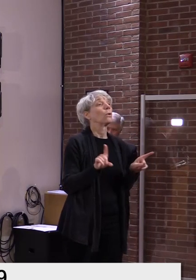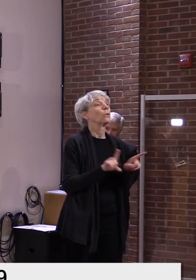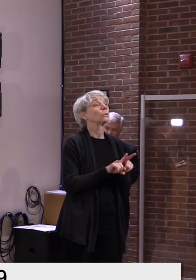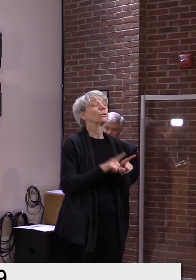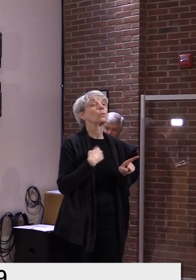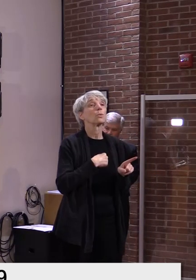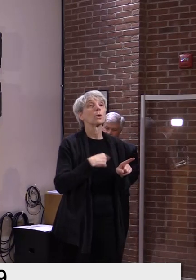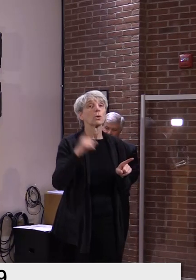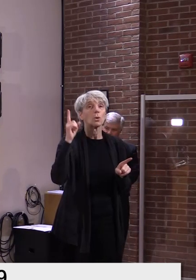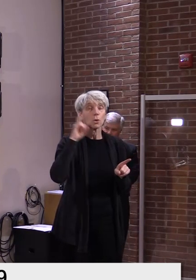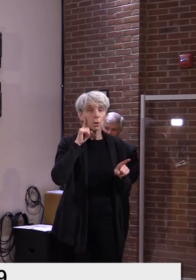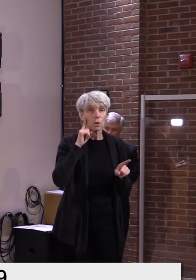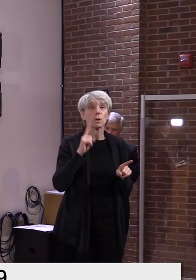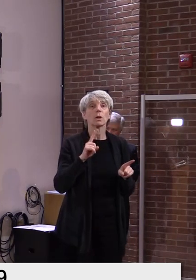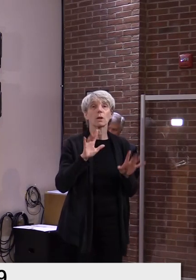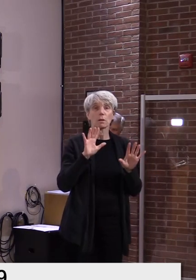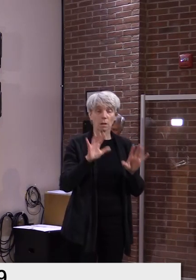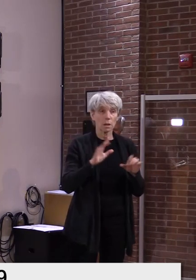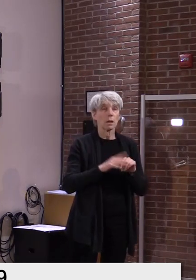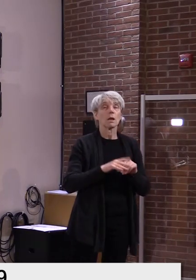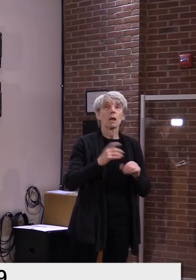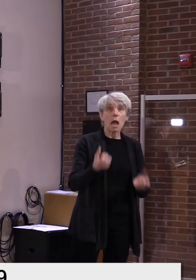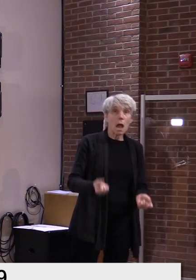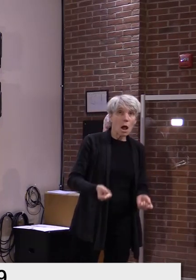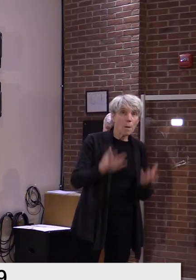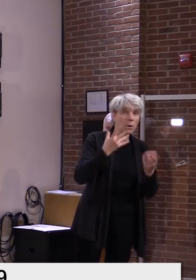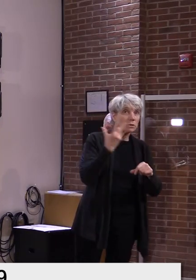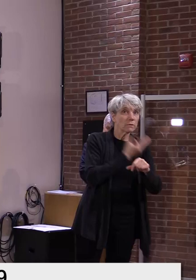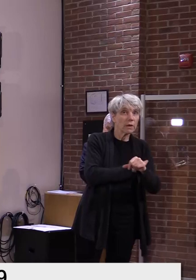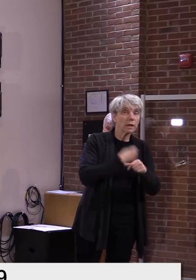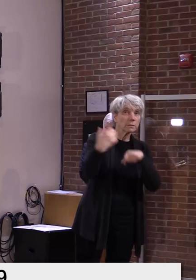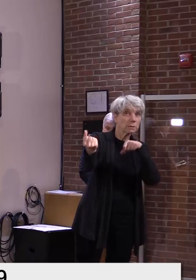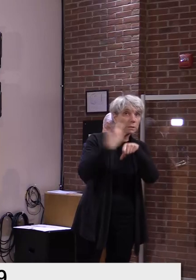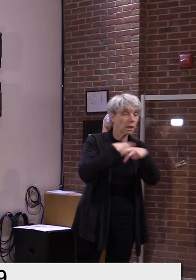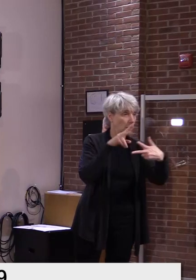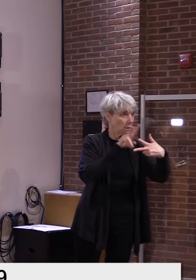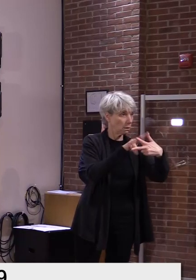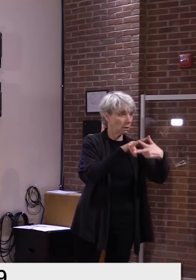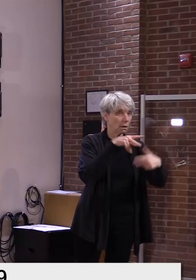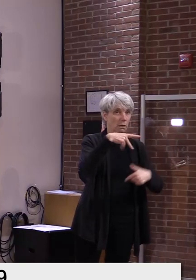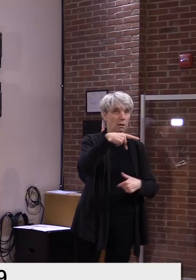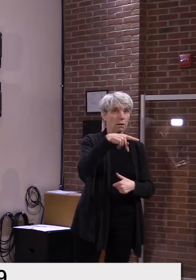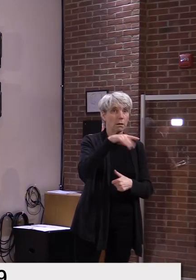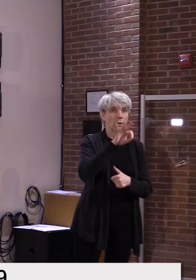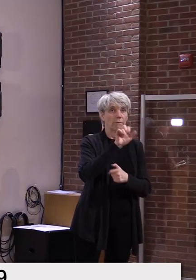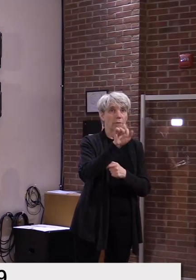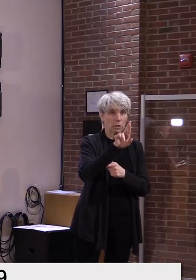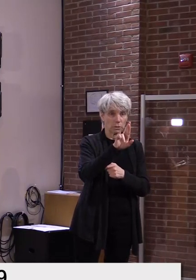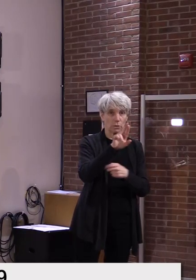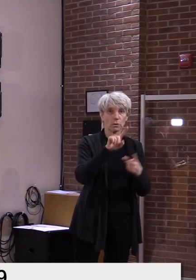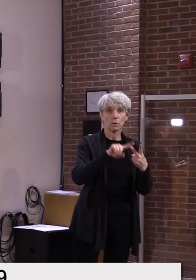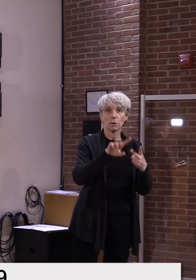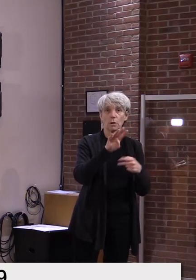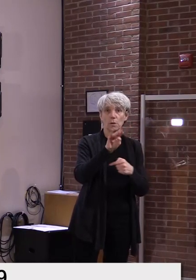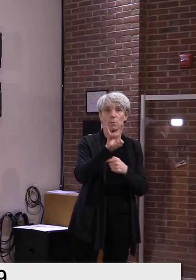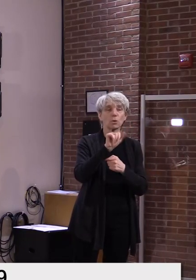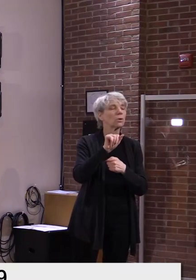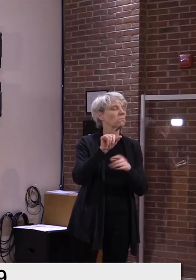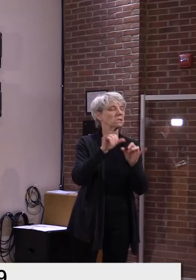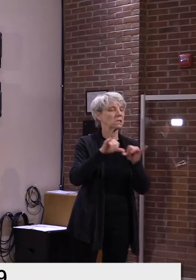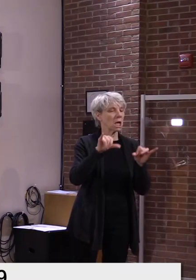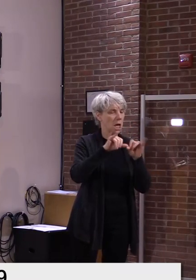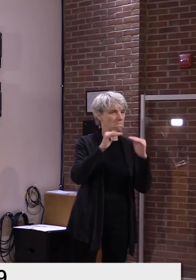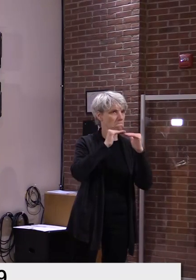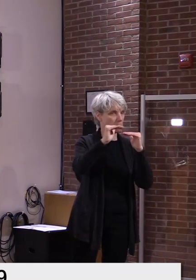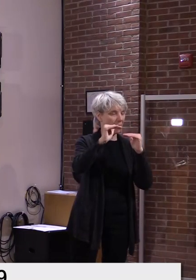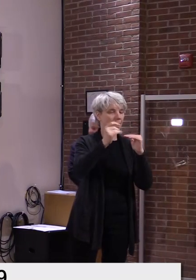we heard we'll remain steady in our allocation of Pfizer and Moderna. And again, we won't receive any